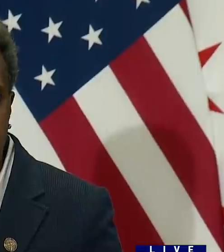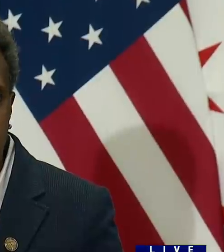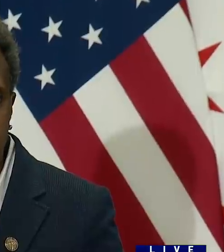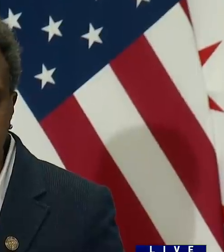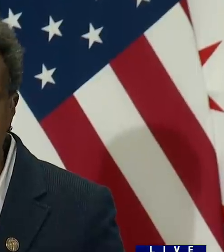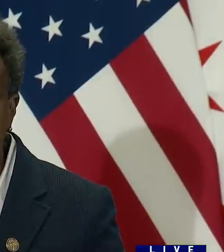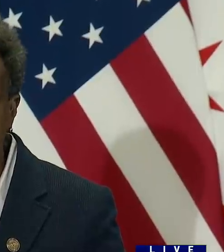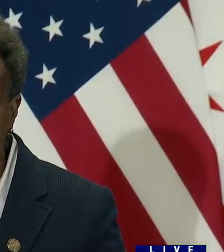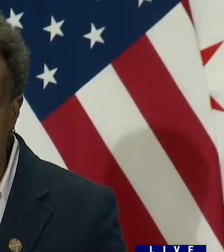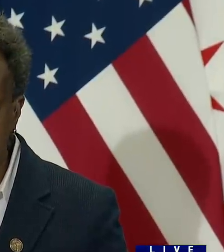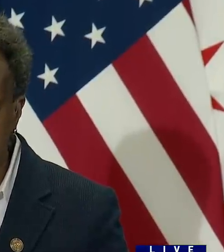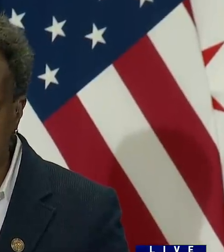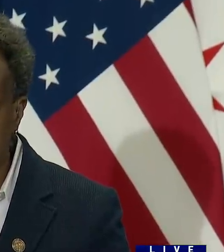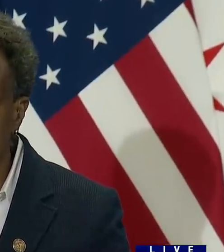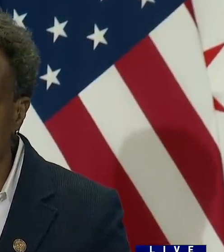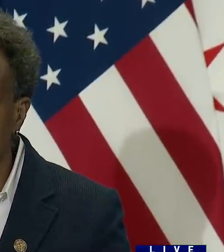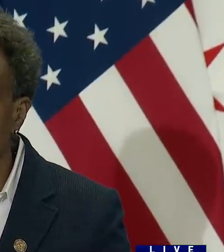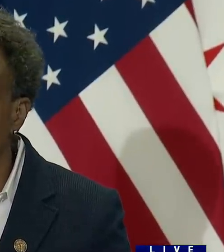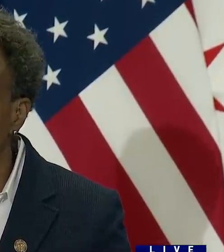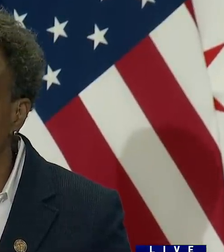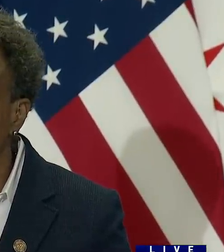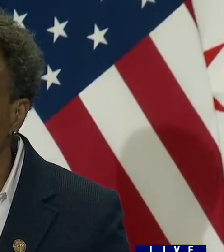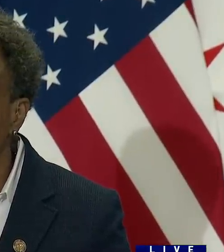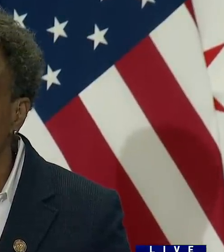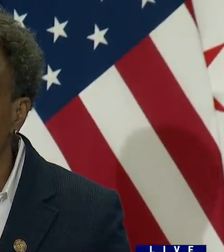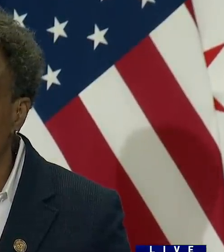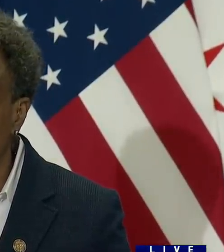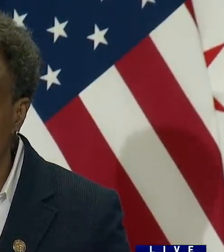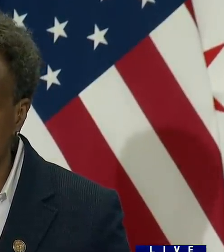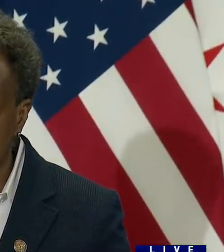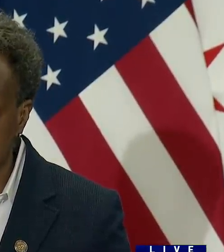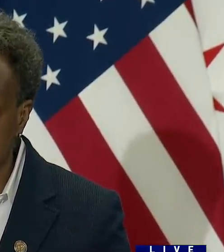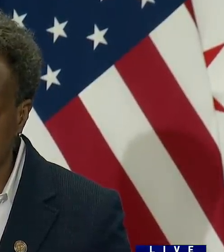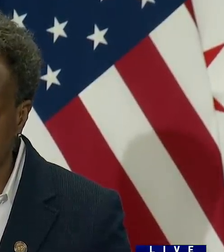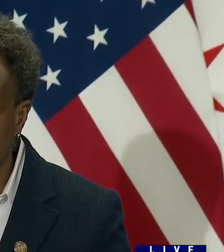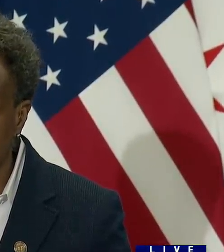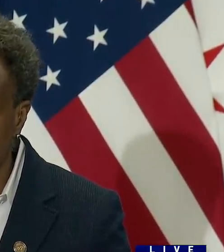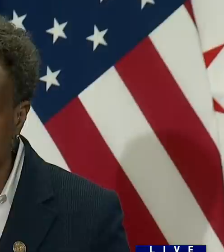my team, and that frankly enraged us.